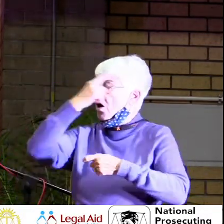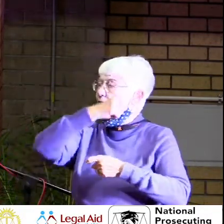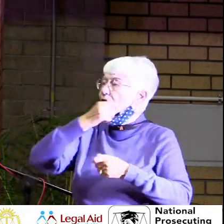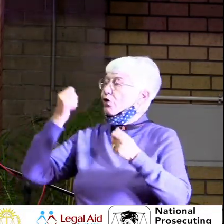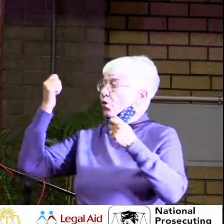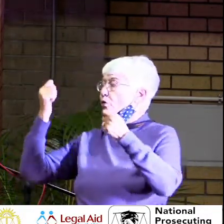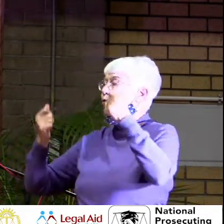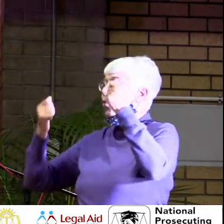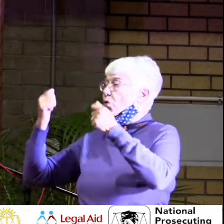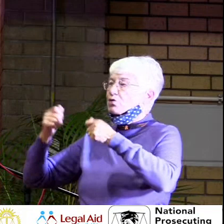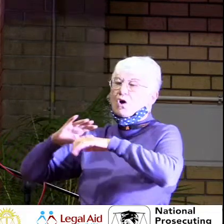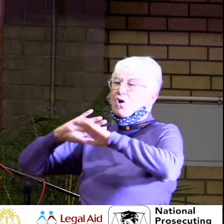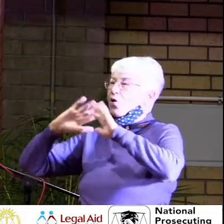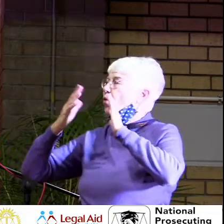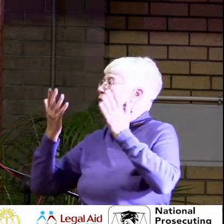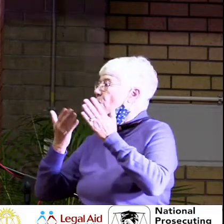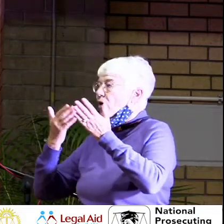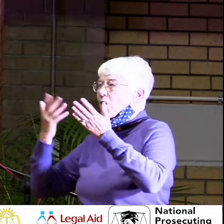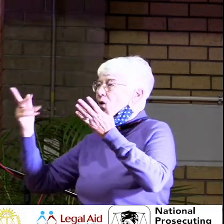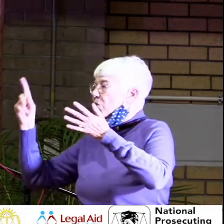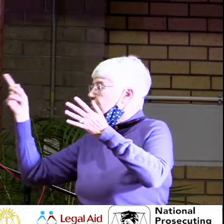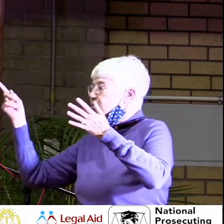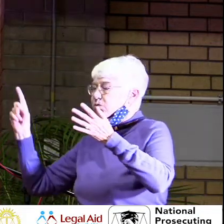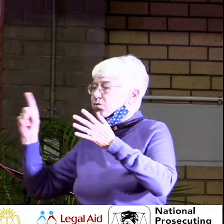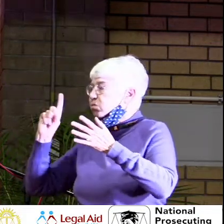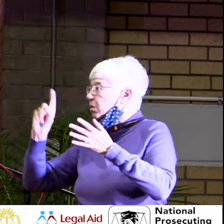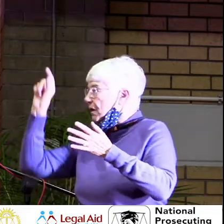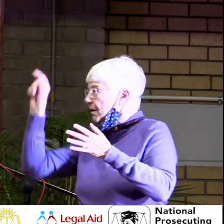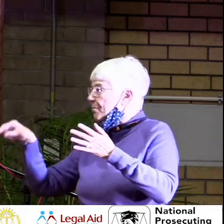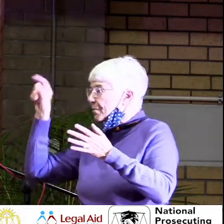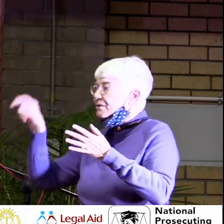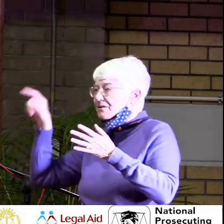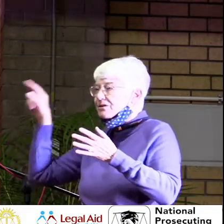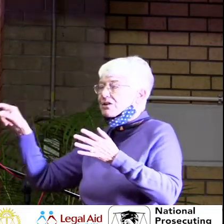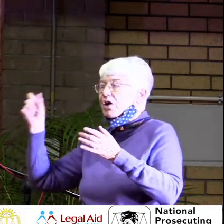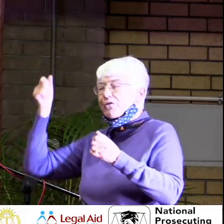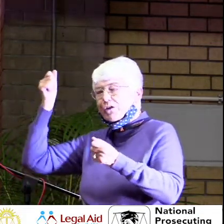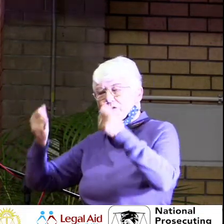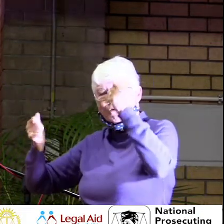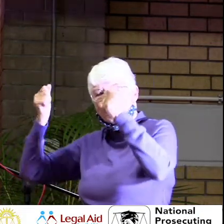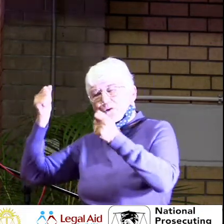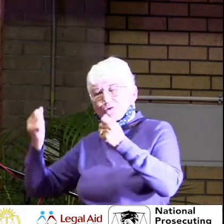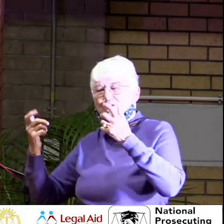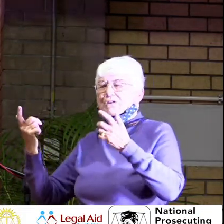with us so that we can ascertain what exactly is it that you require.